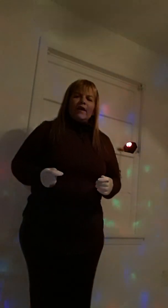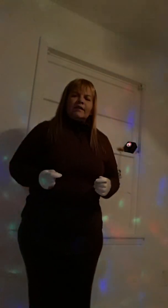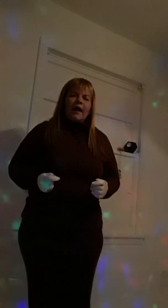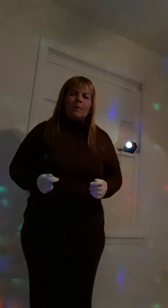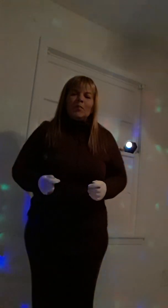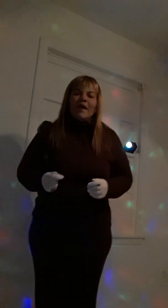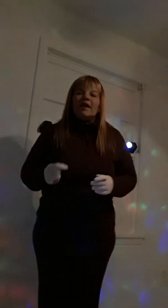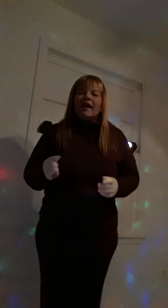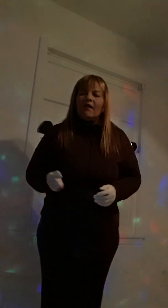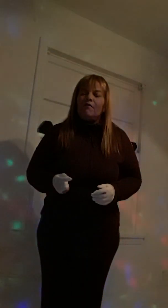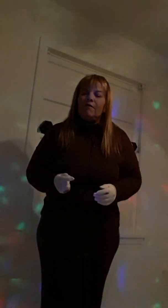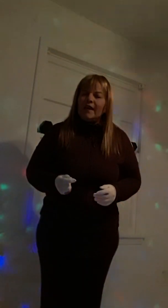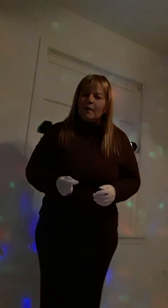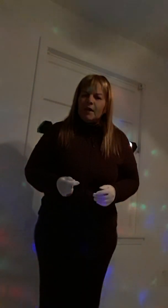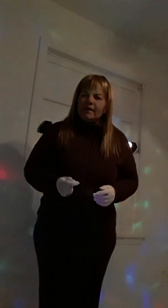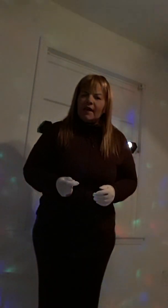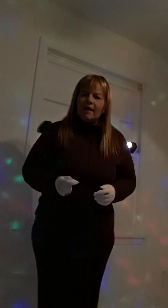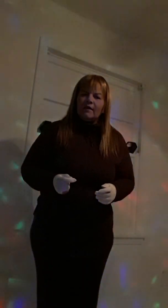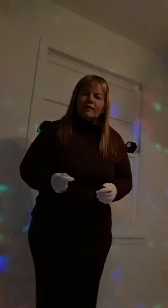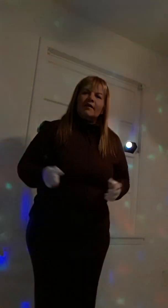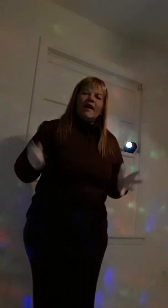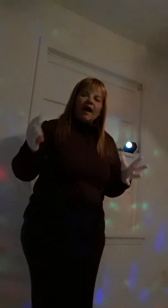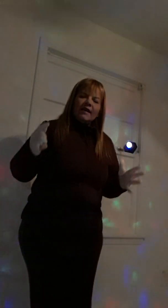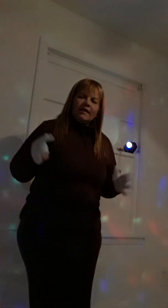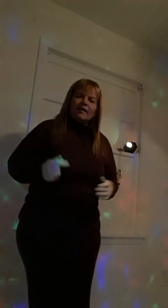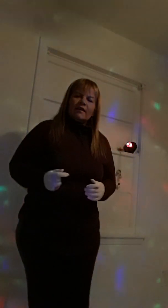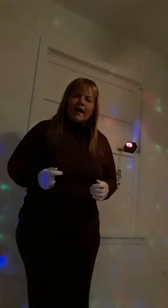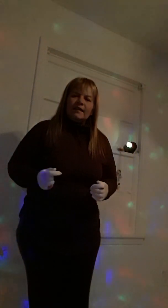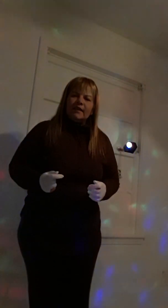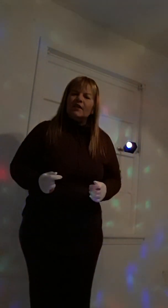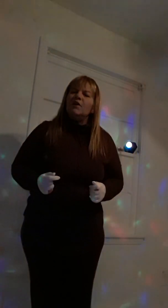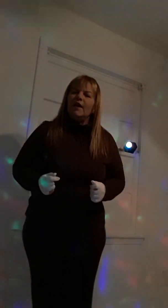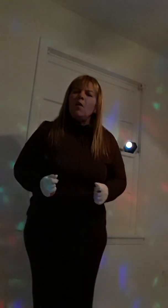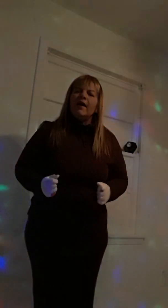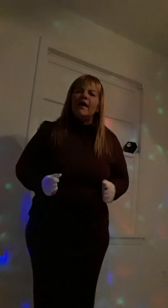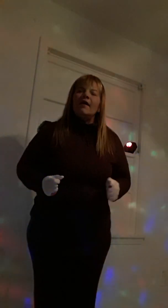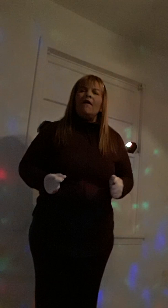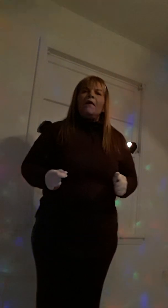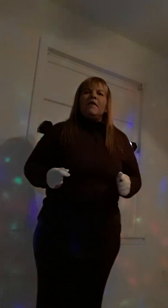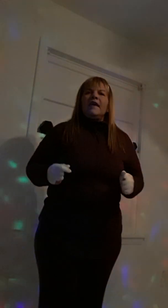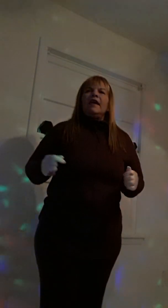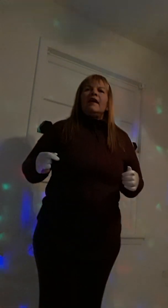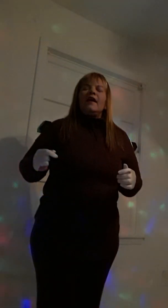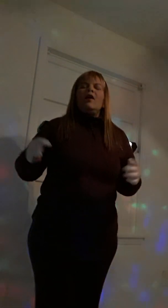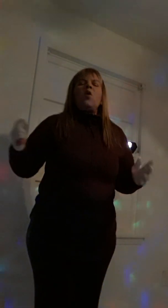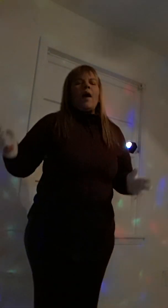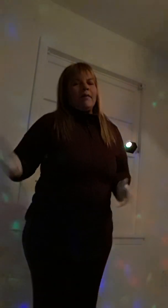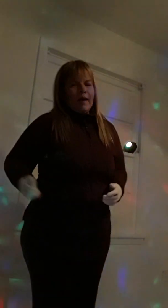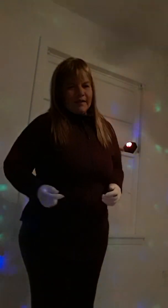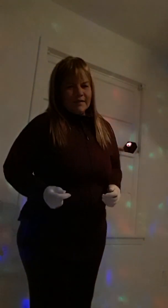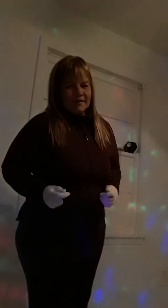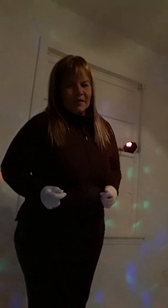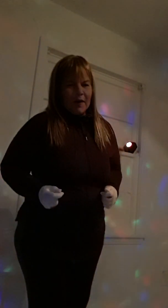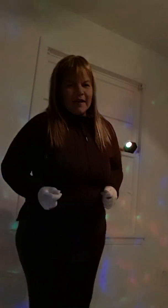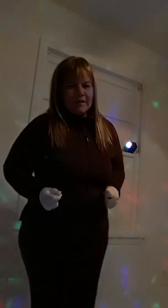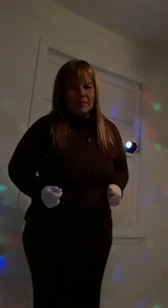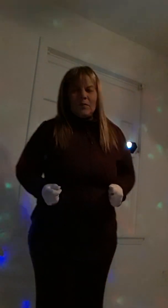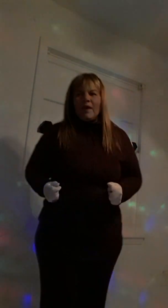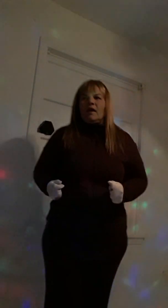cuenta que finalmente han entendido el lenguaje y lo hablan, right?